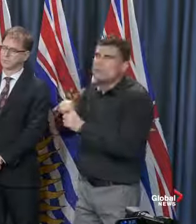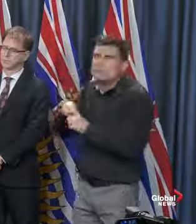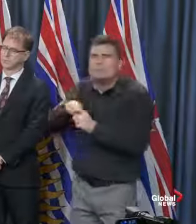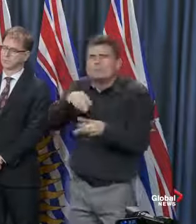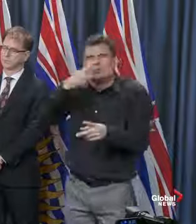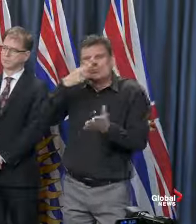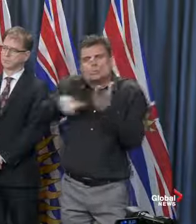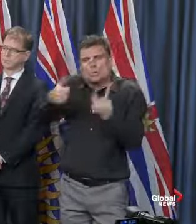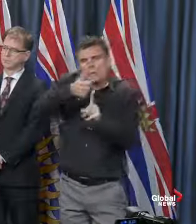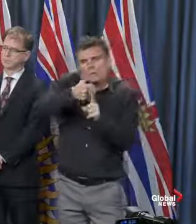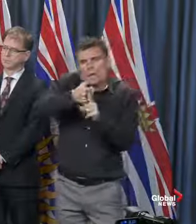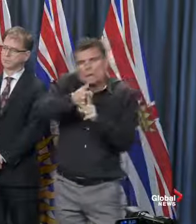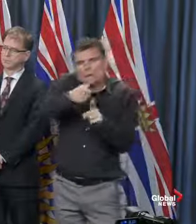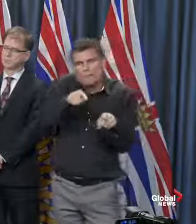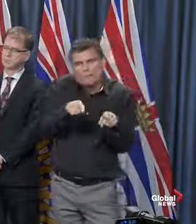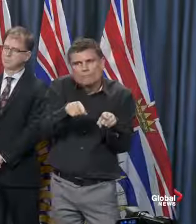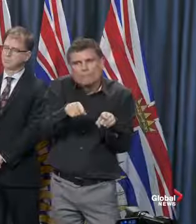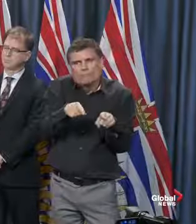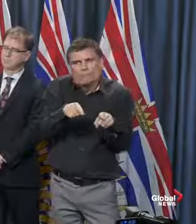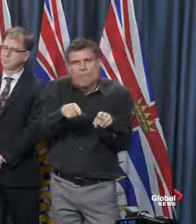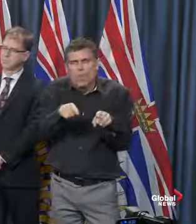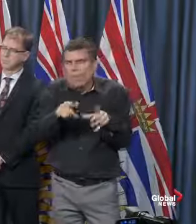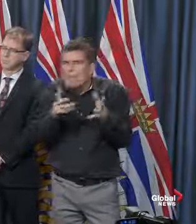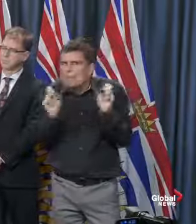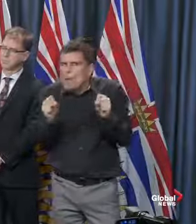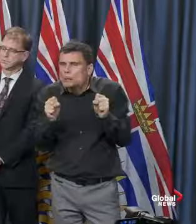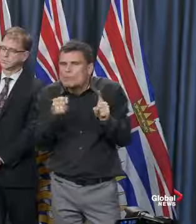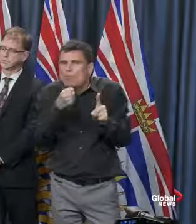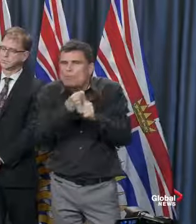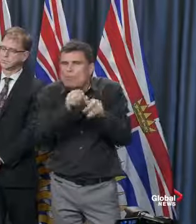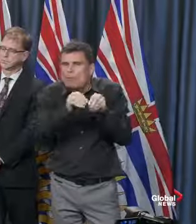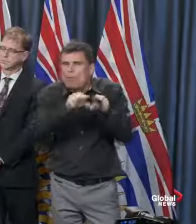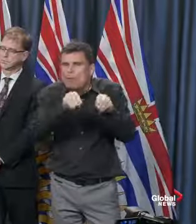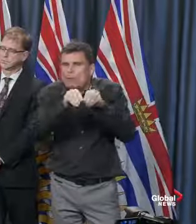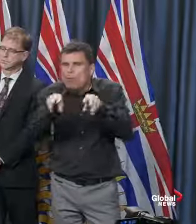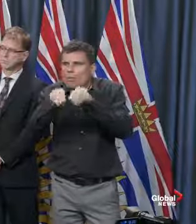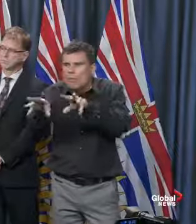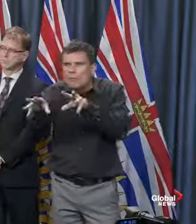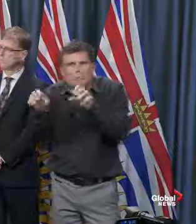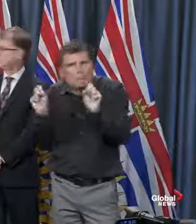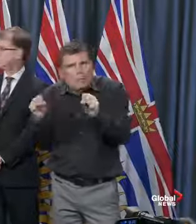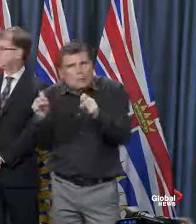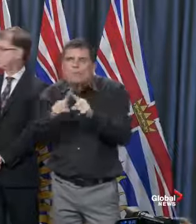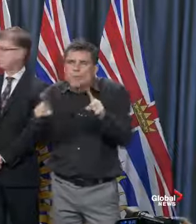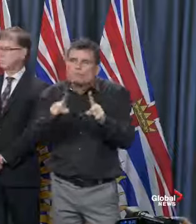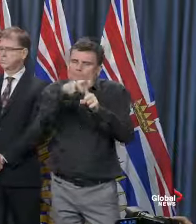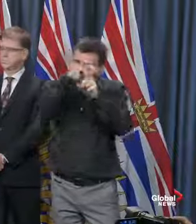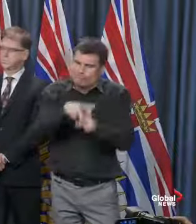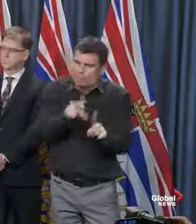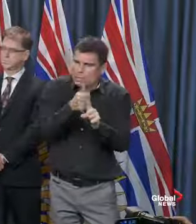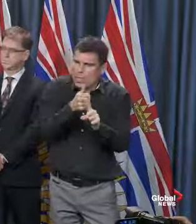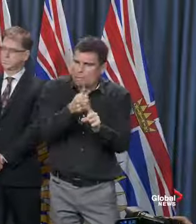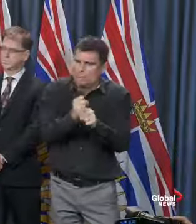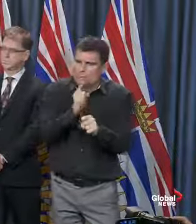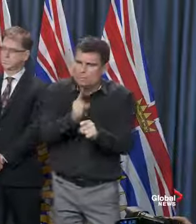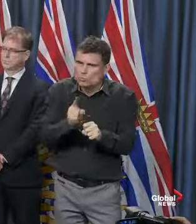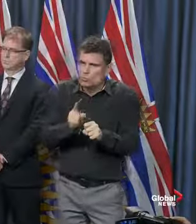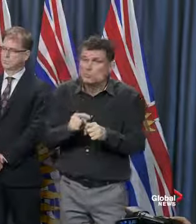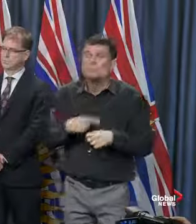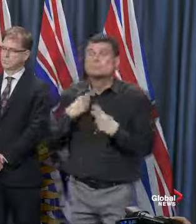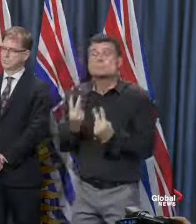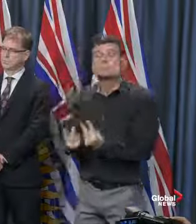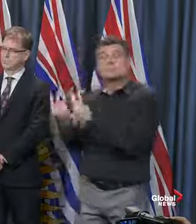up become ill. And I suspect in retrospect there was more than one person there that